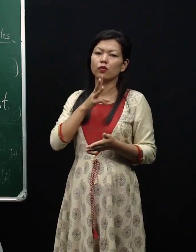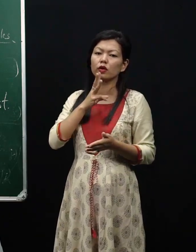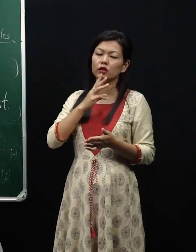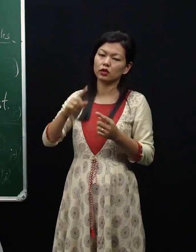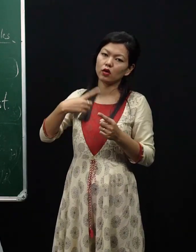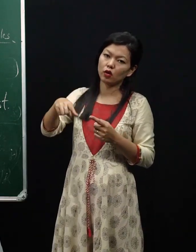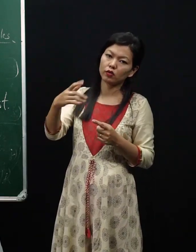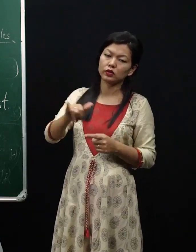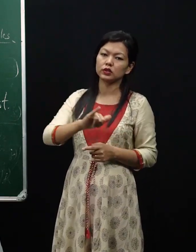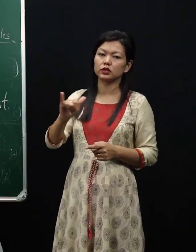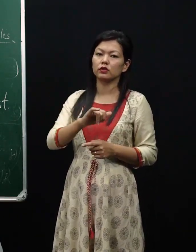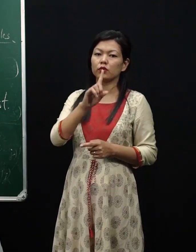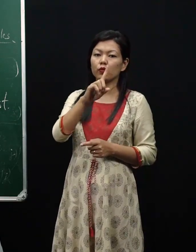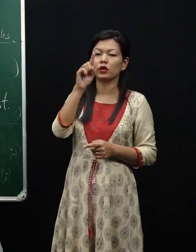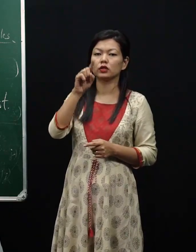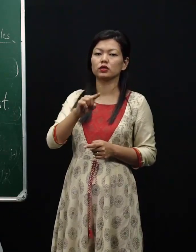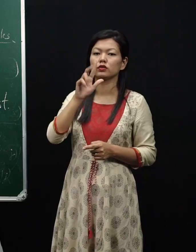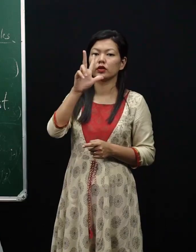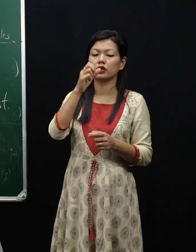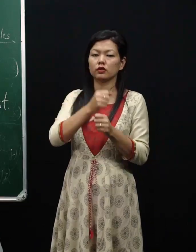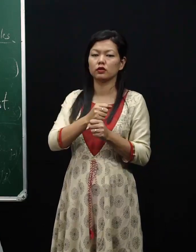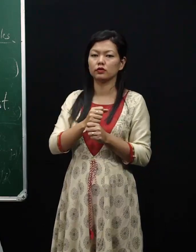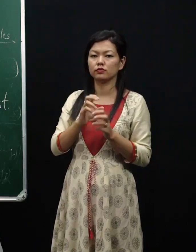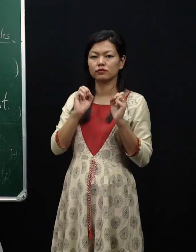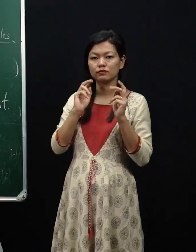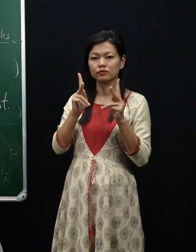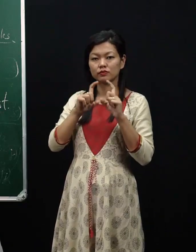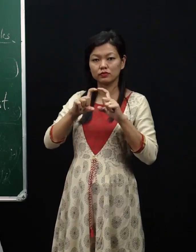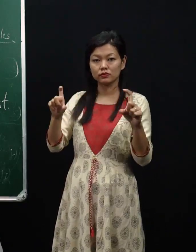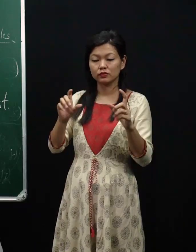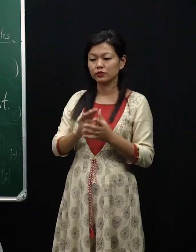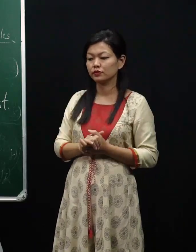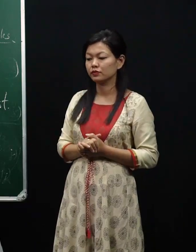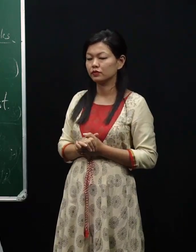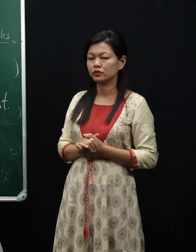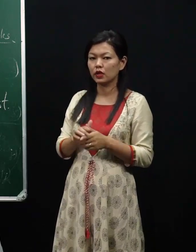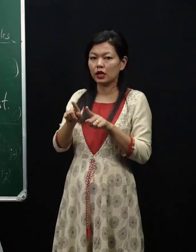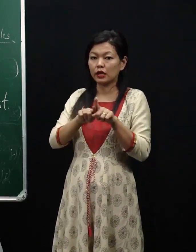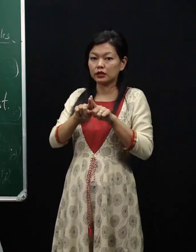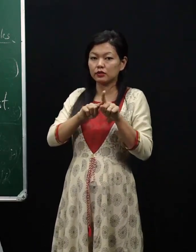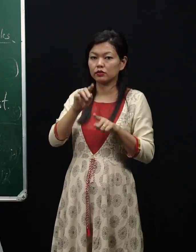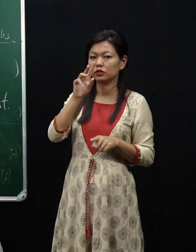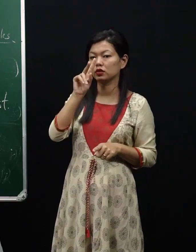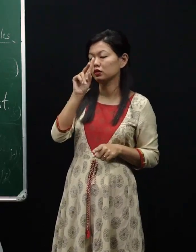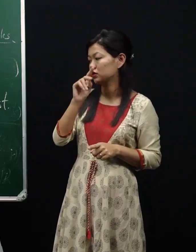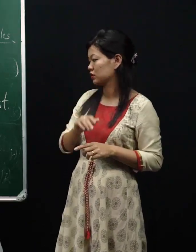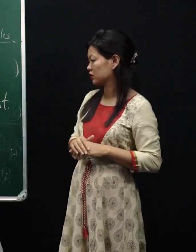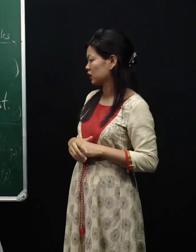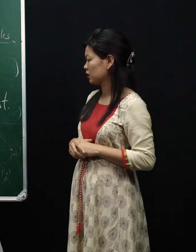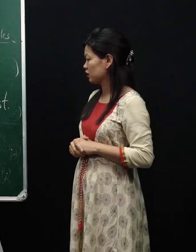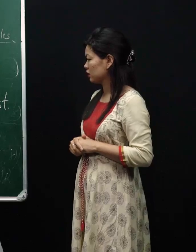same. Clear? Okay, so students, I'll show you another example.